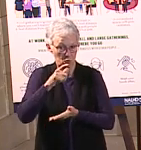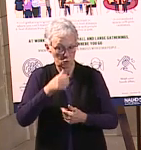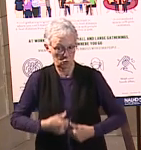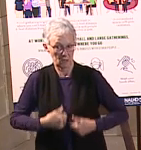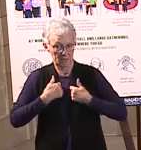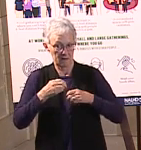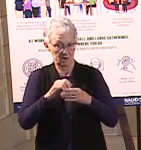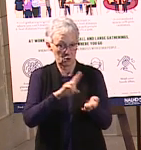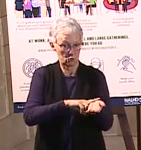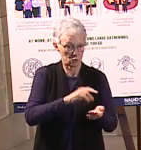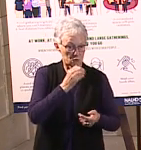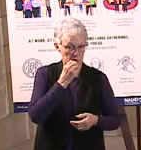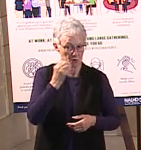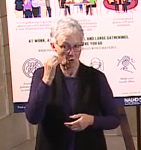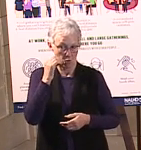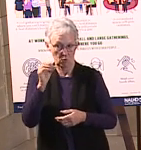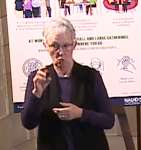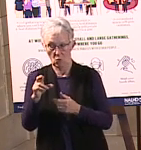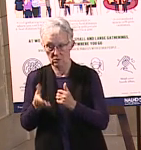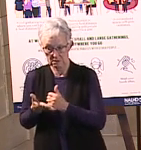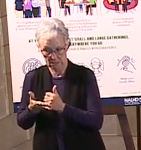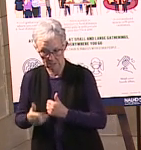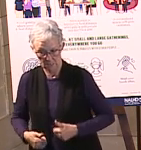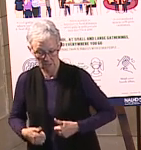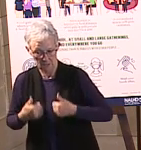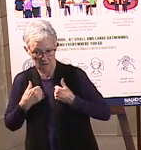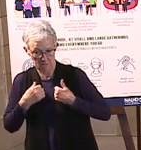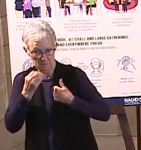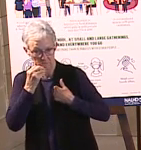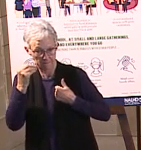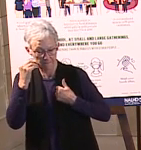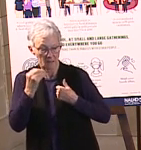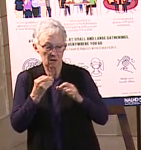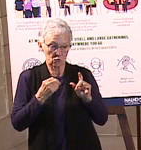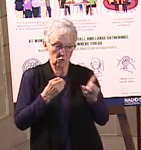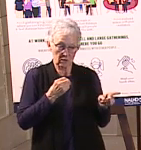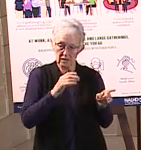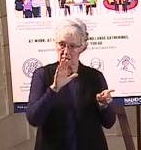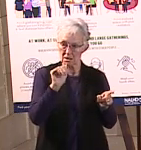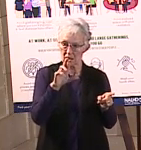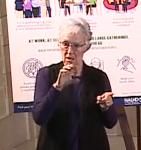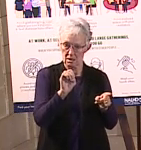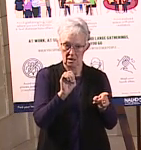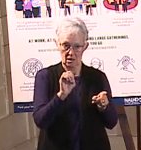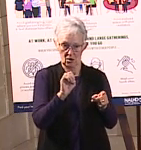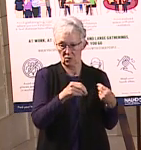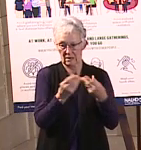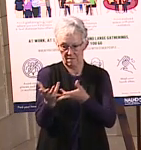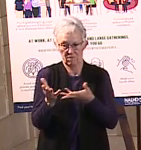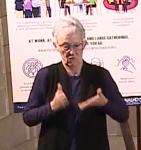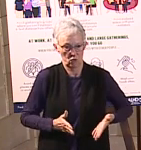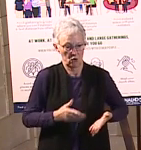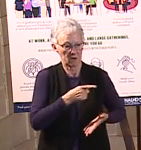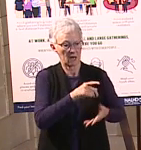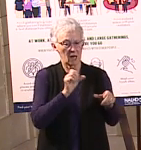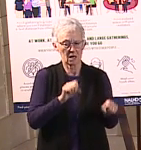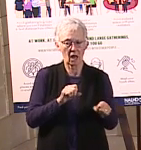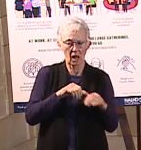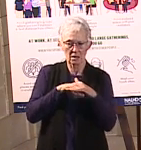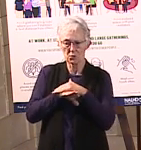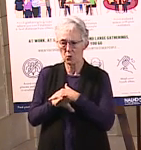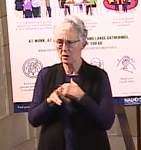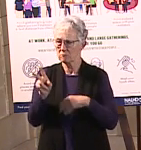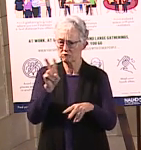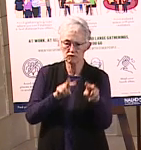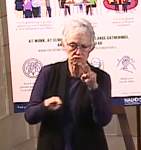those existing relationships with the residents that essential caregivers are able to observe and communicate important